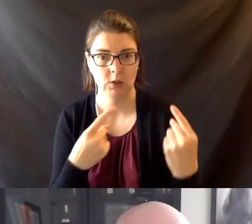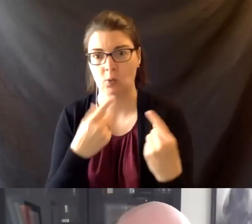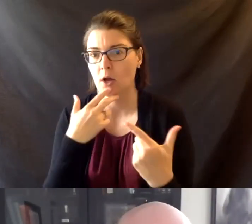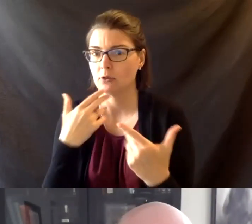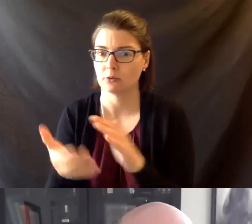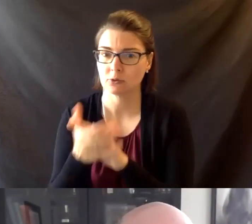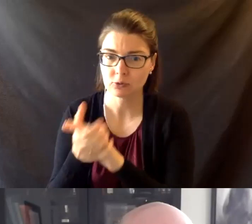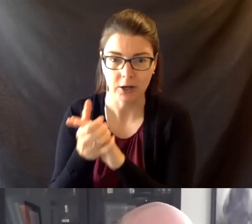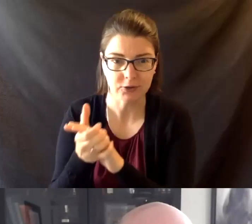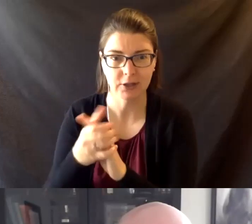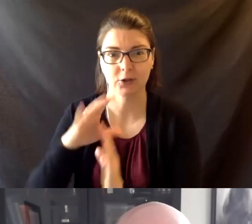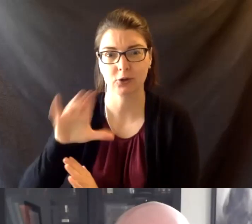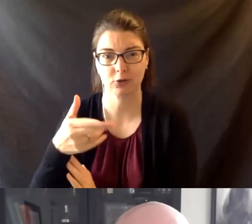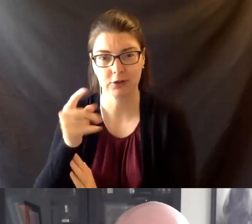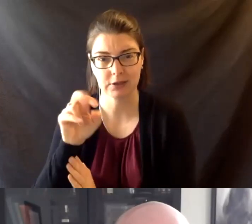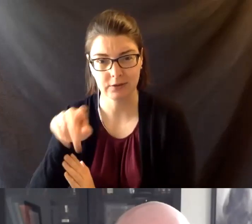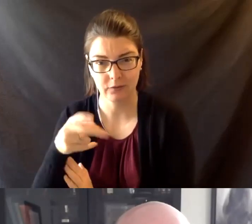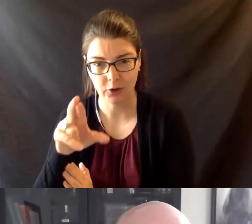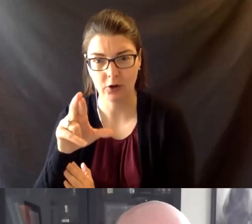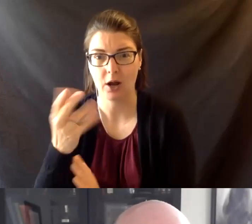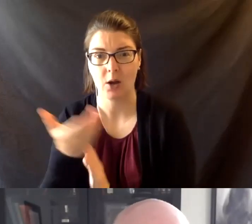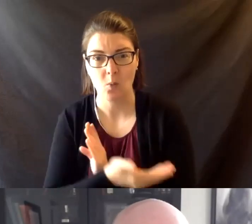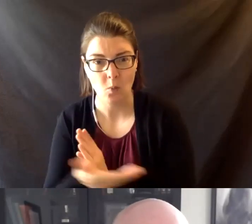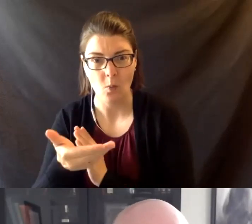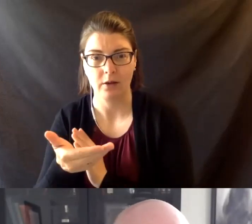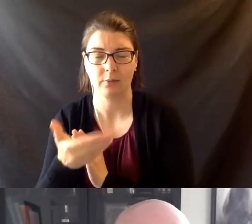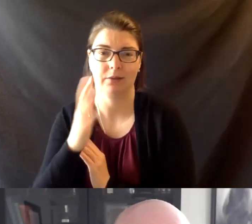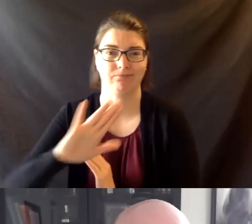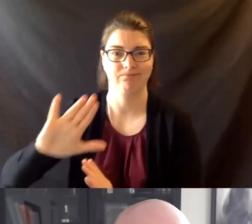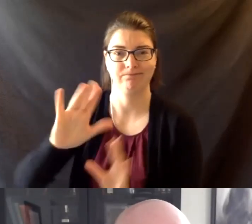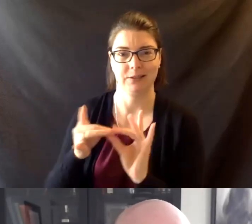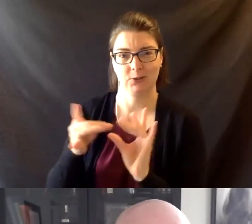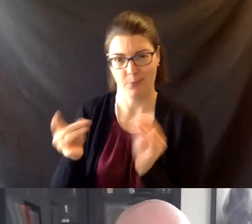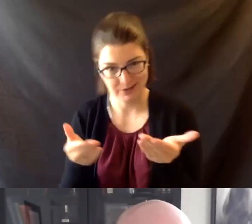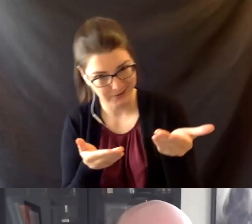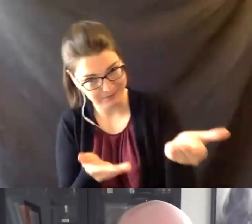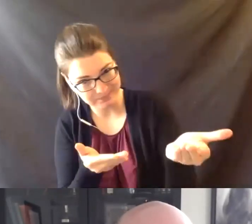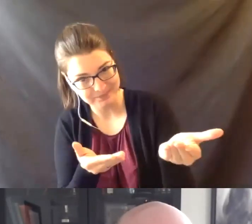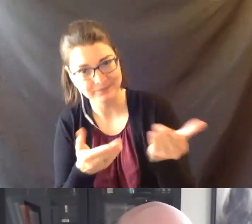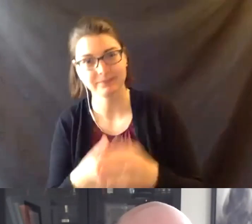in congratulating Christopher and welcoming him to say a few words. Christopher?